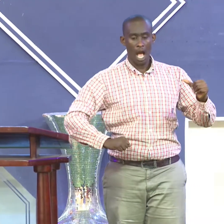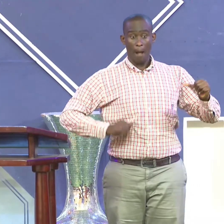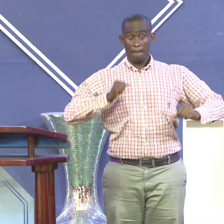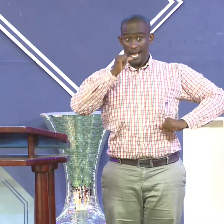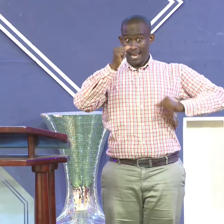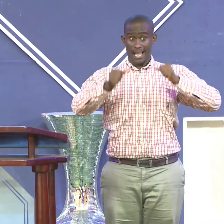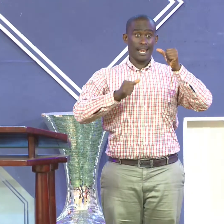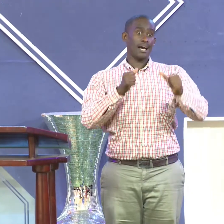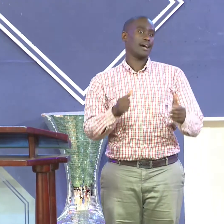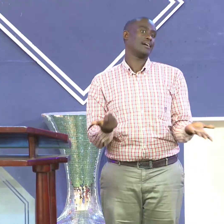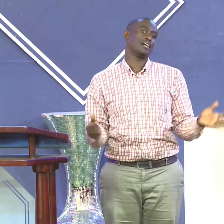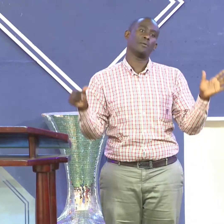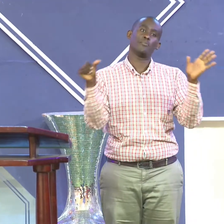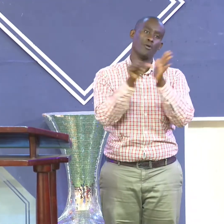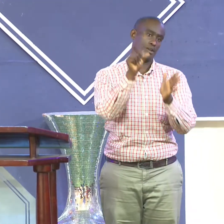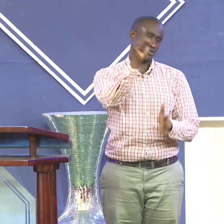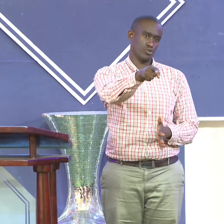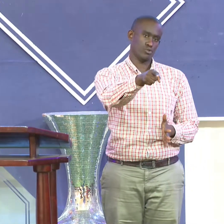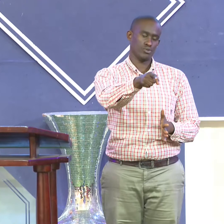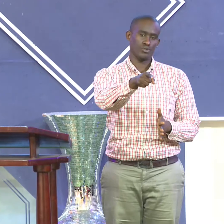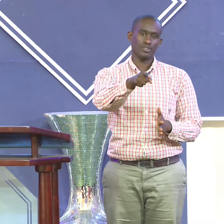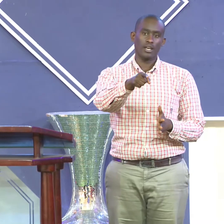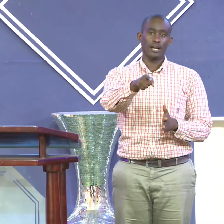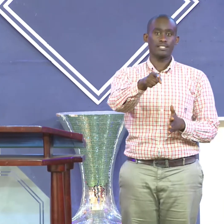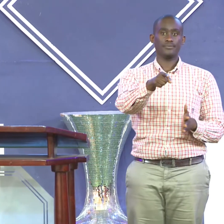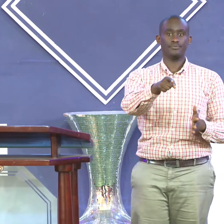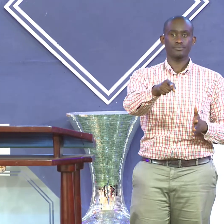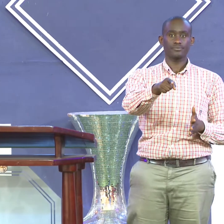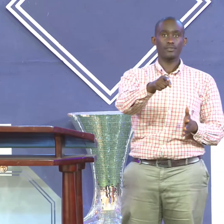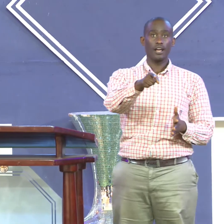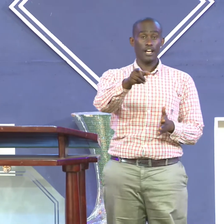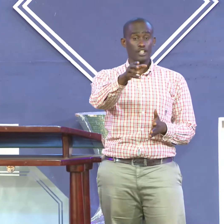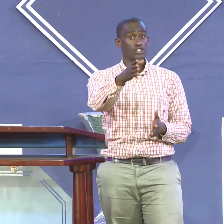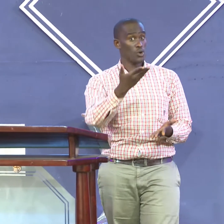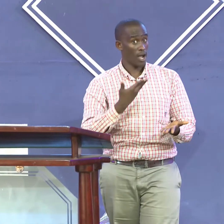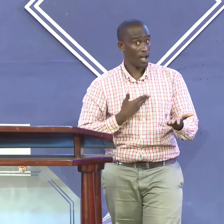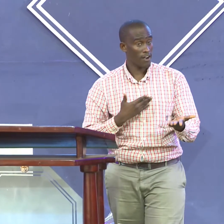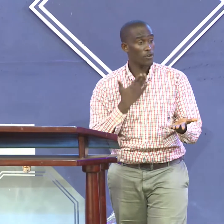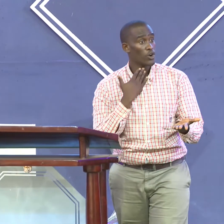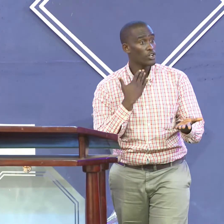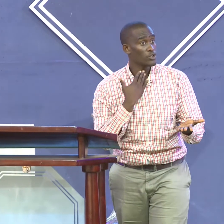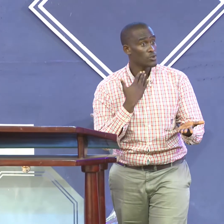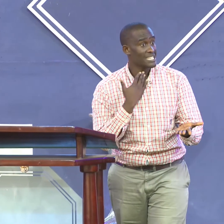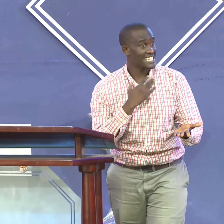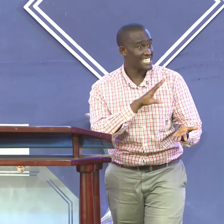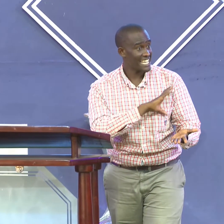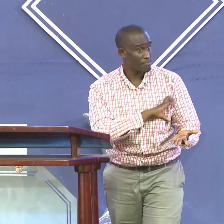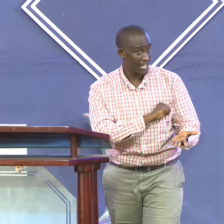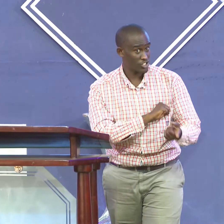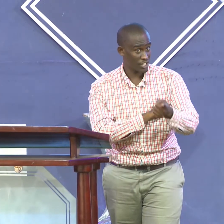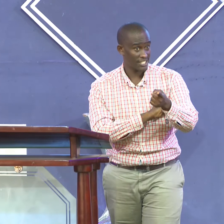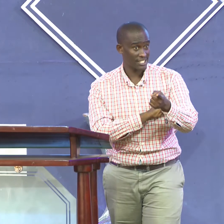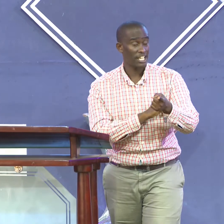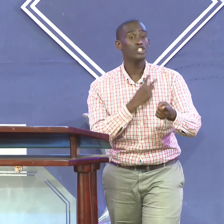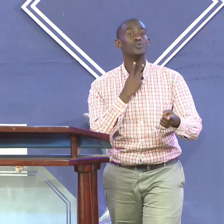then pride disturbs you. And yet what you have, you just need to be